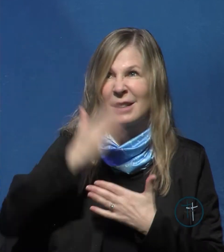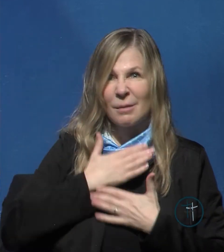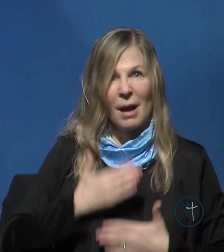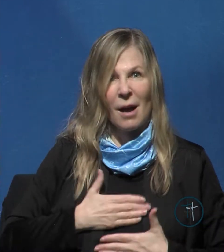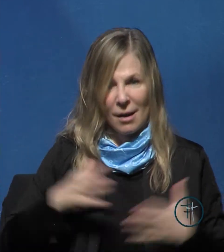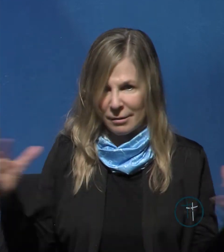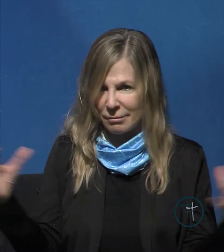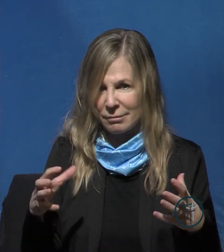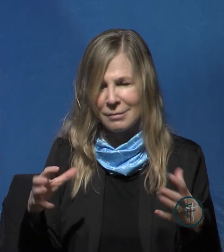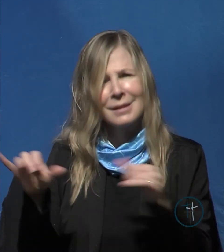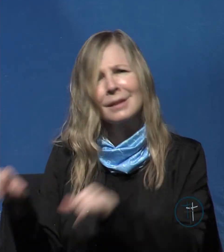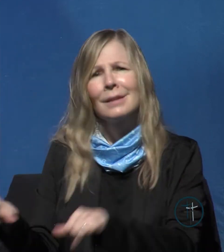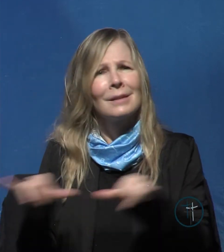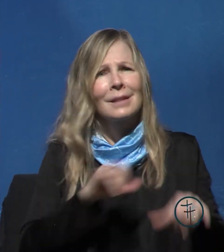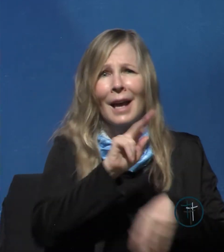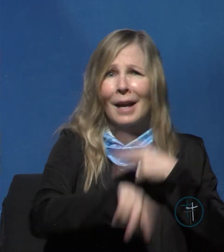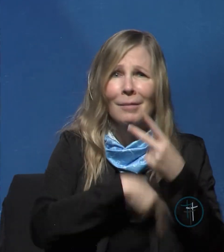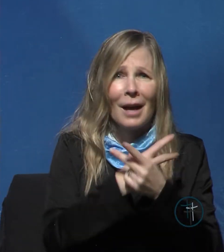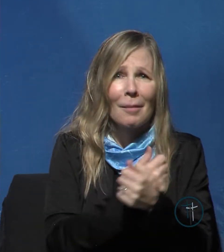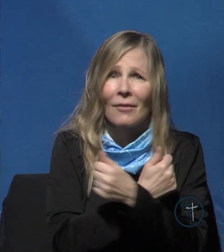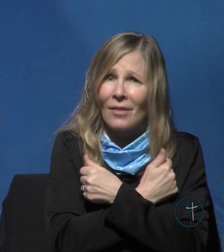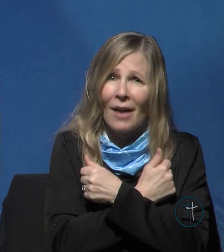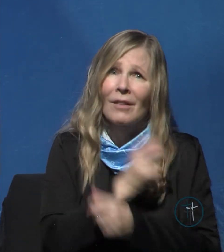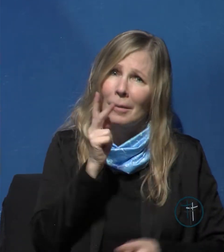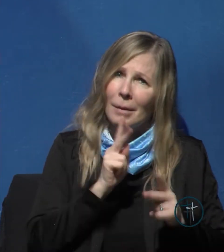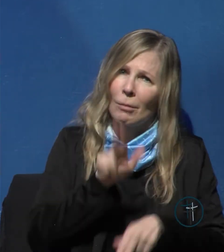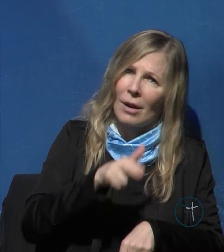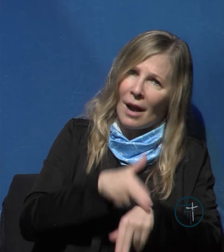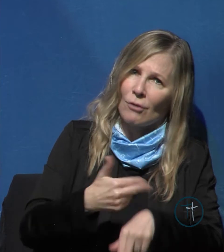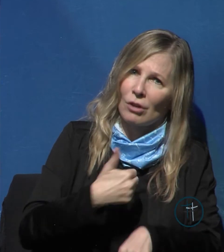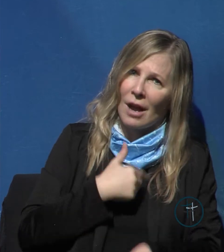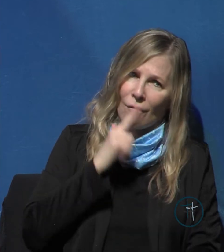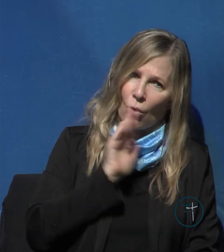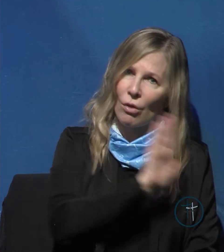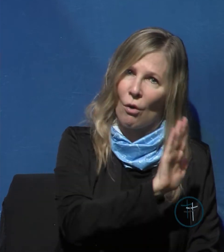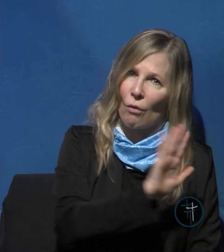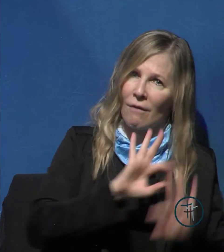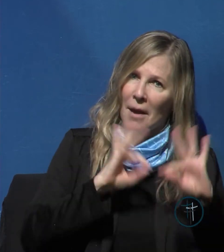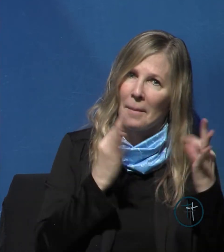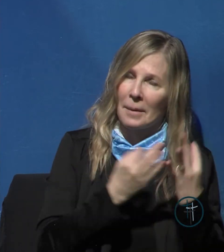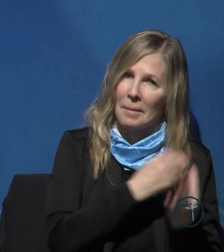of love that people naturally have for their own family members.